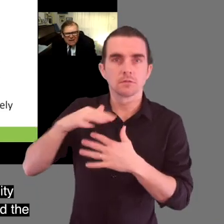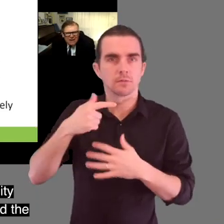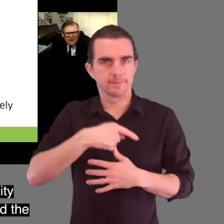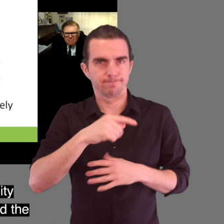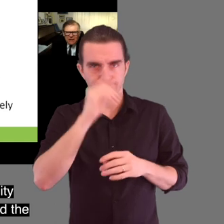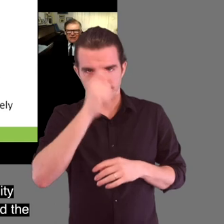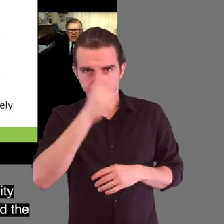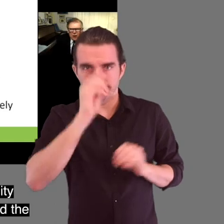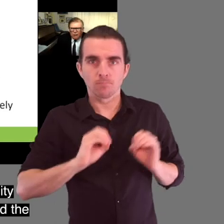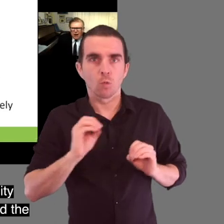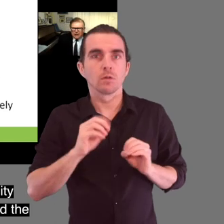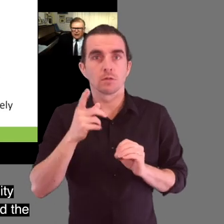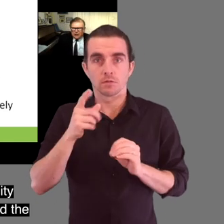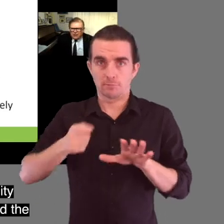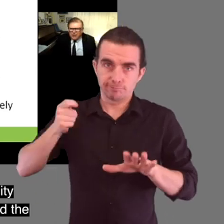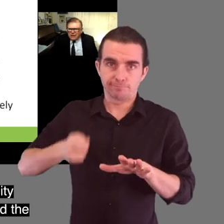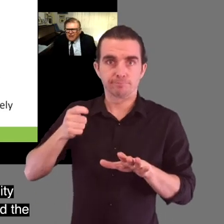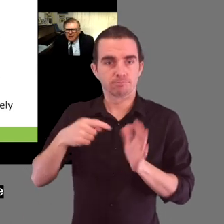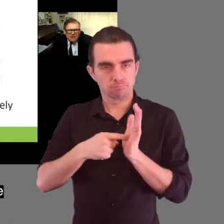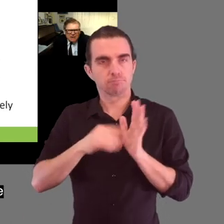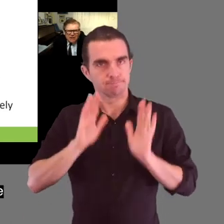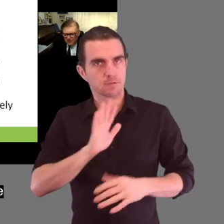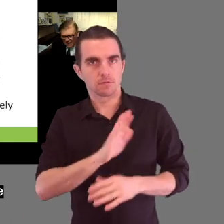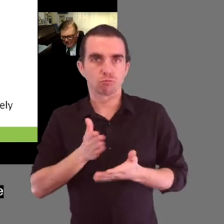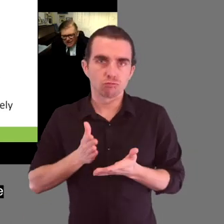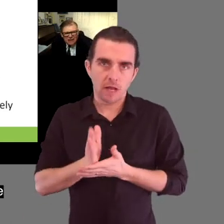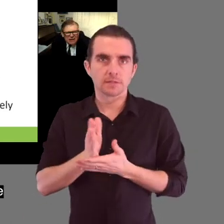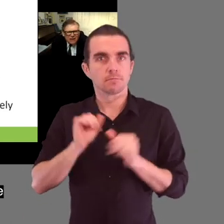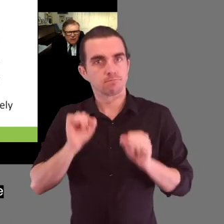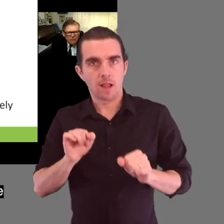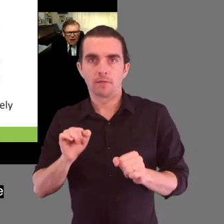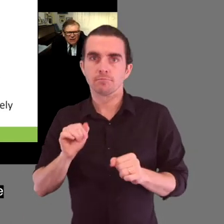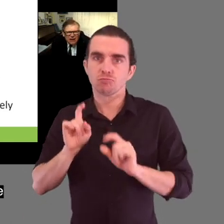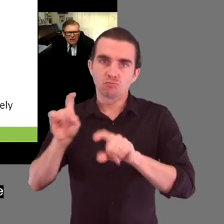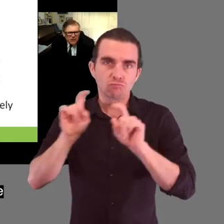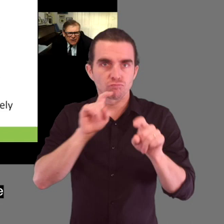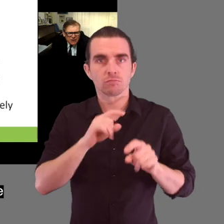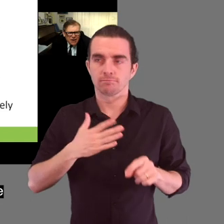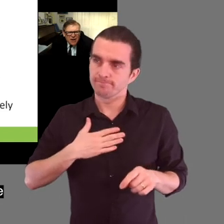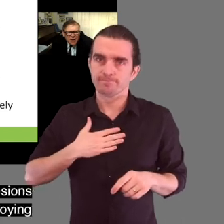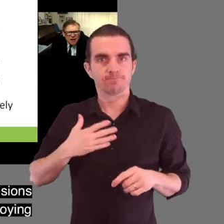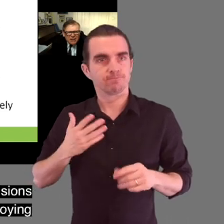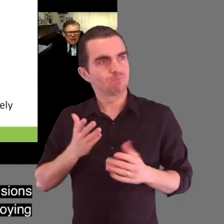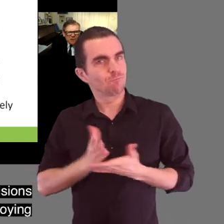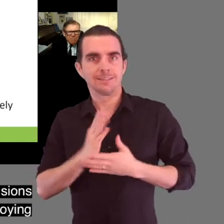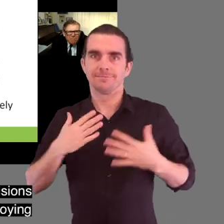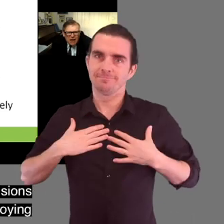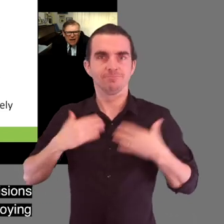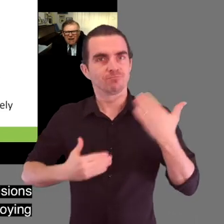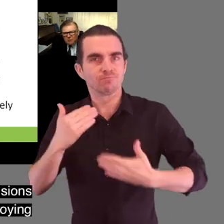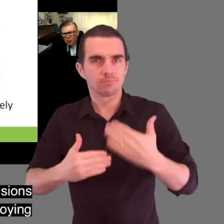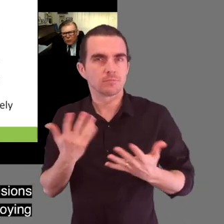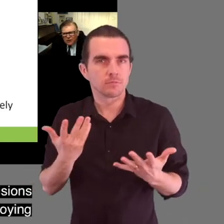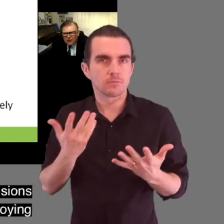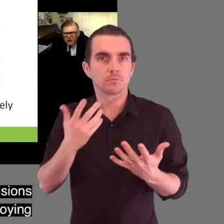capacity is the ability to hold rights and duties and the ability to exercise those rights and duties. It's about big